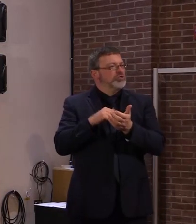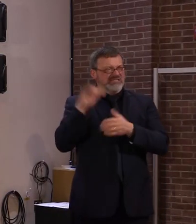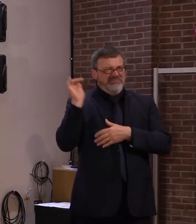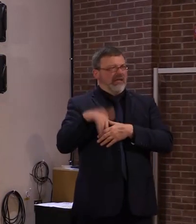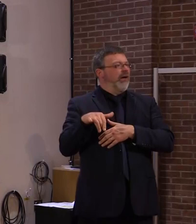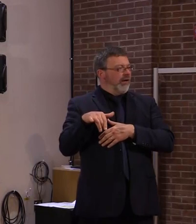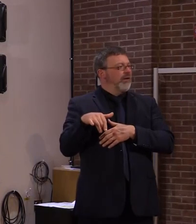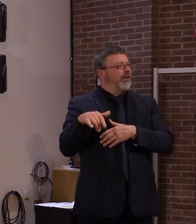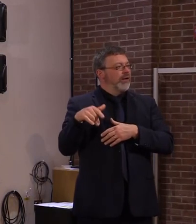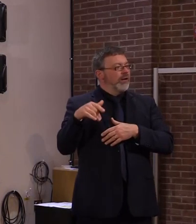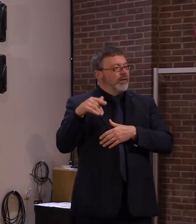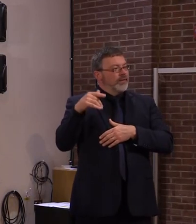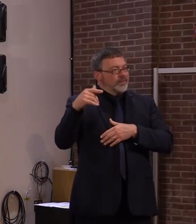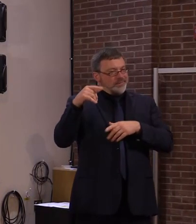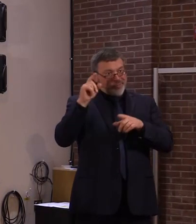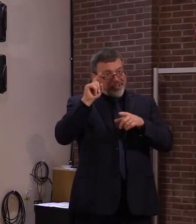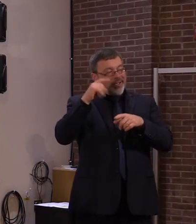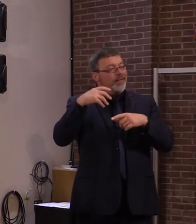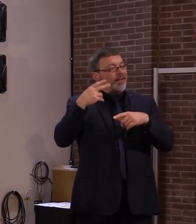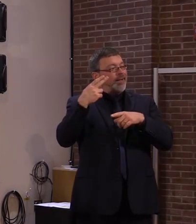at